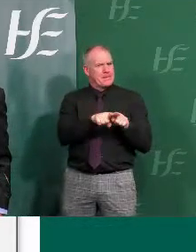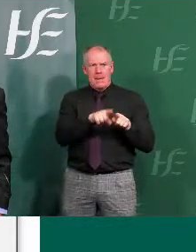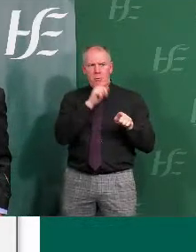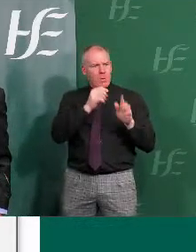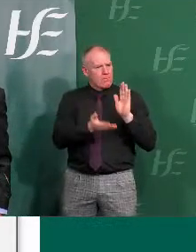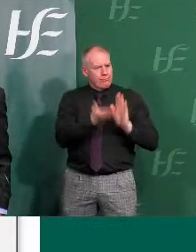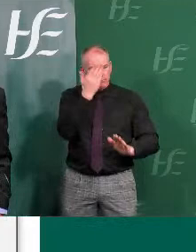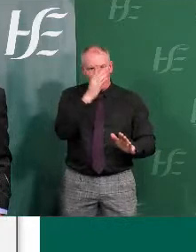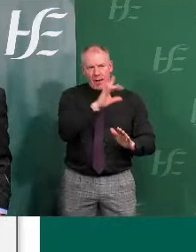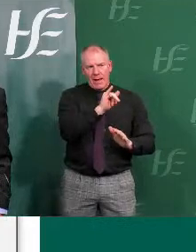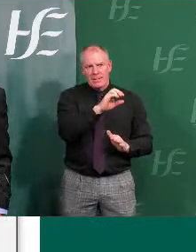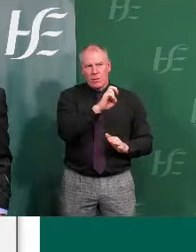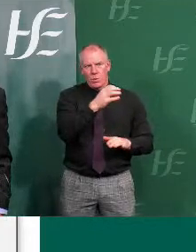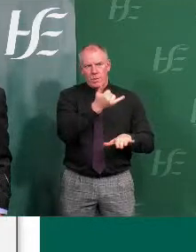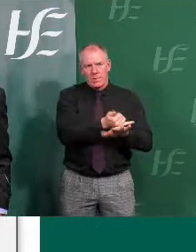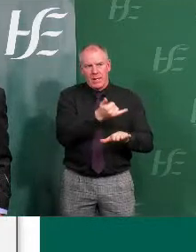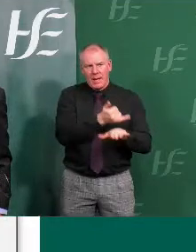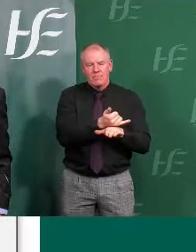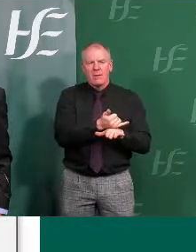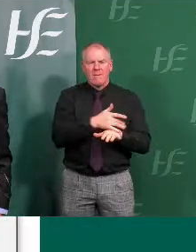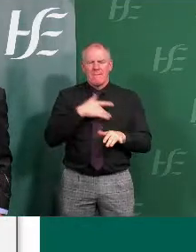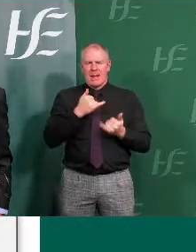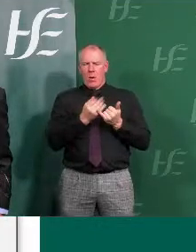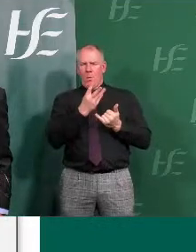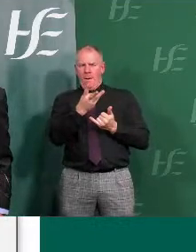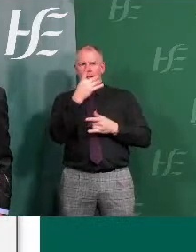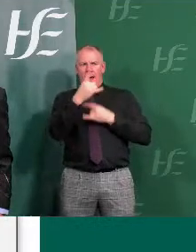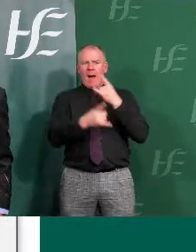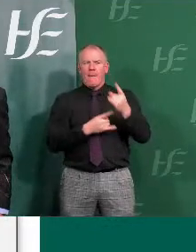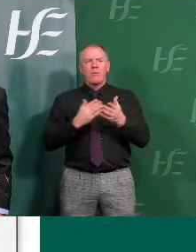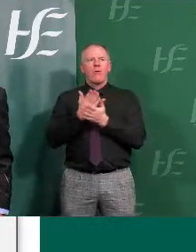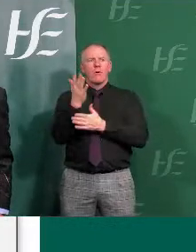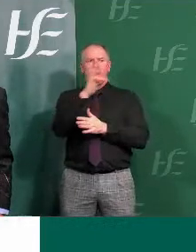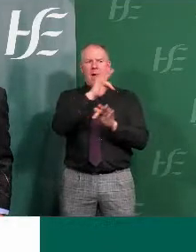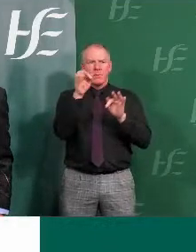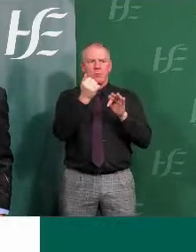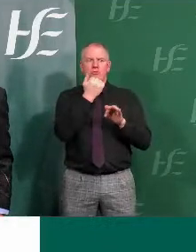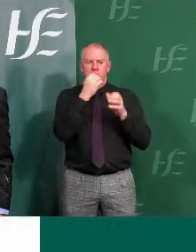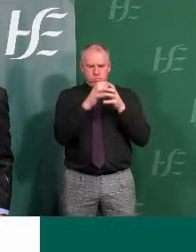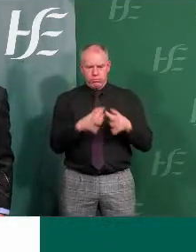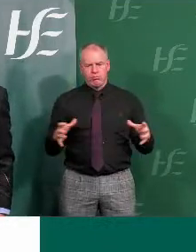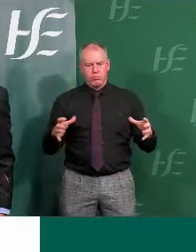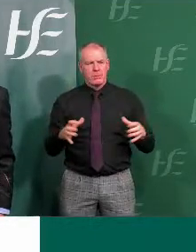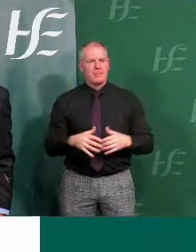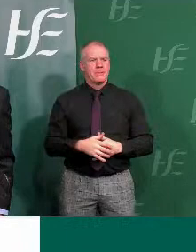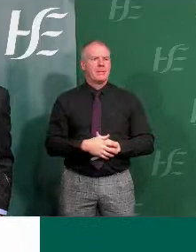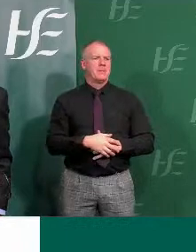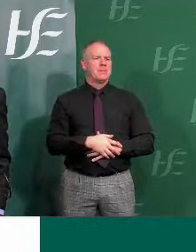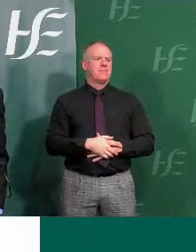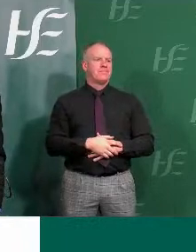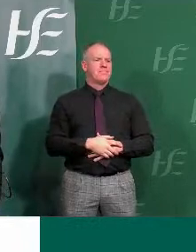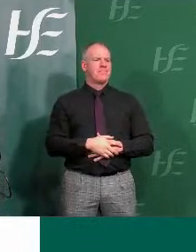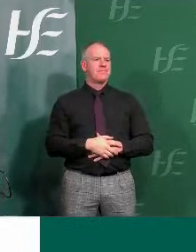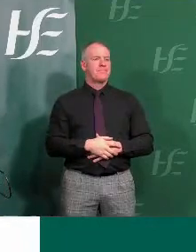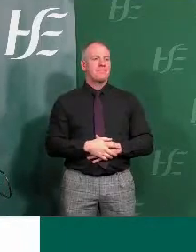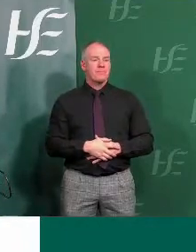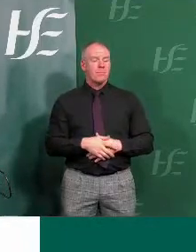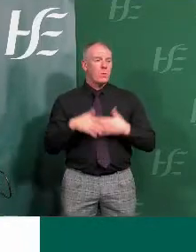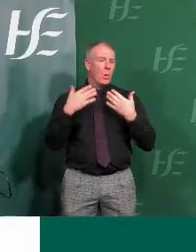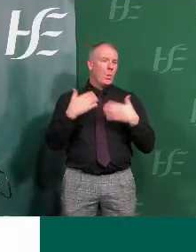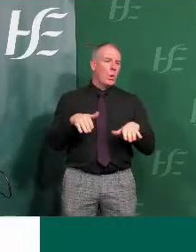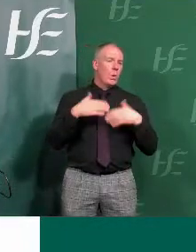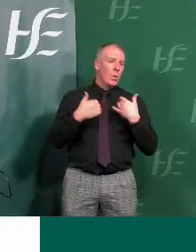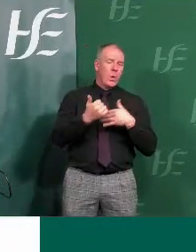ICU dependency that we fear always follows a surge in cases and hospitalization. So, but a phenomenal number of cases,